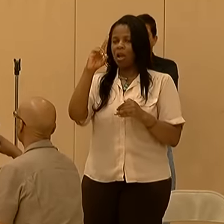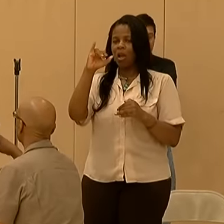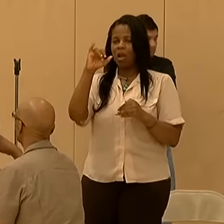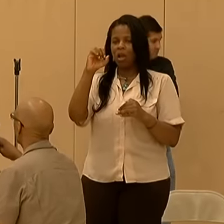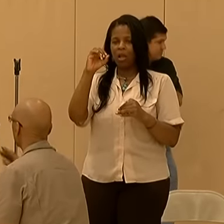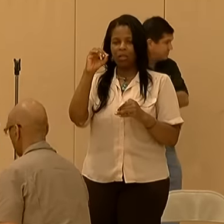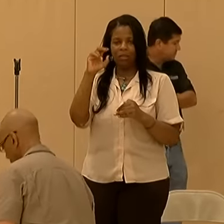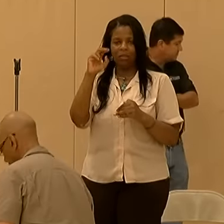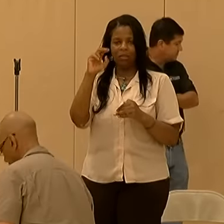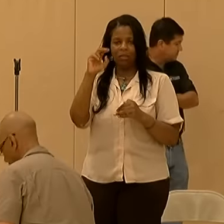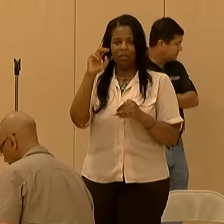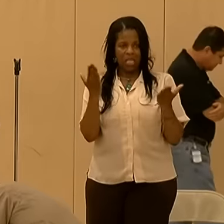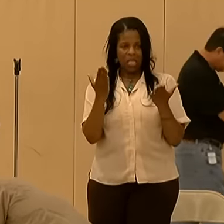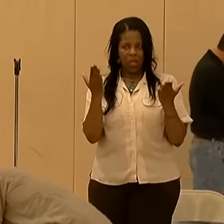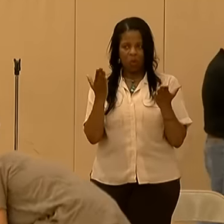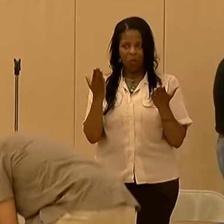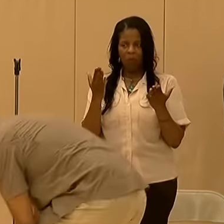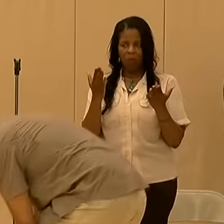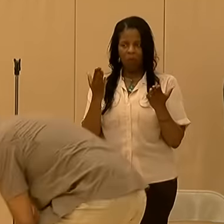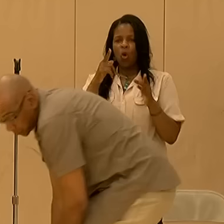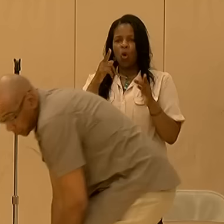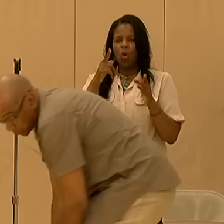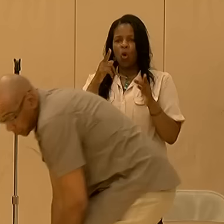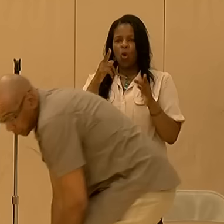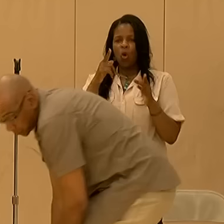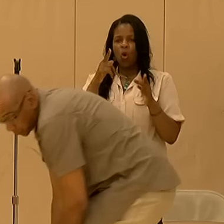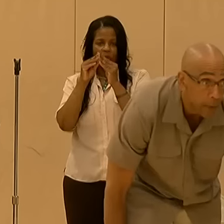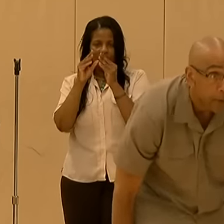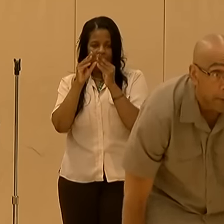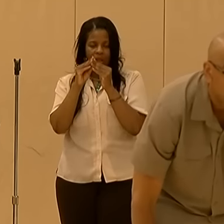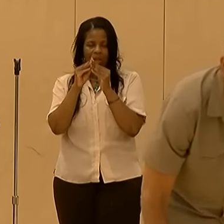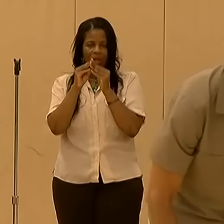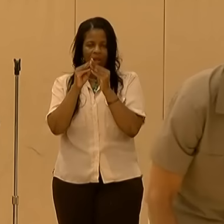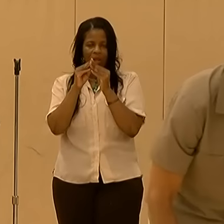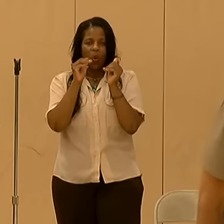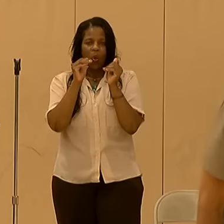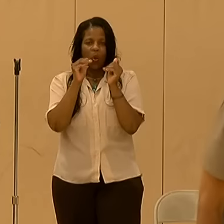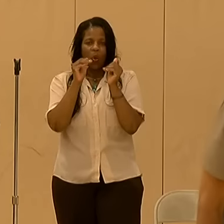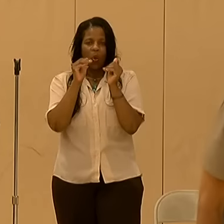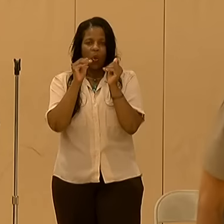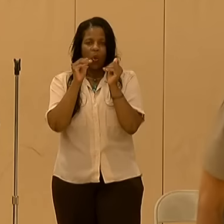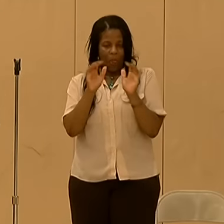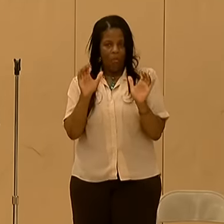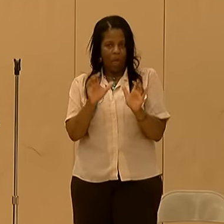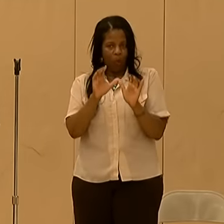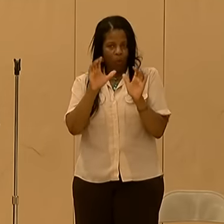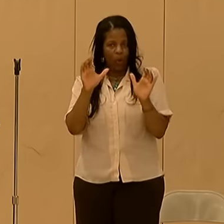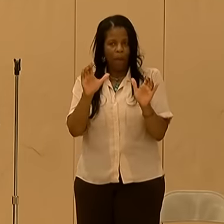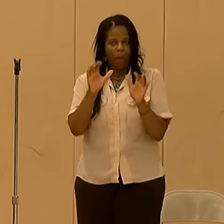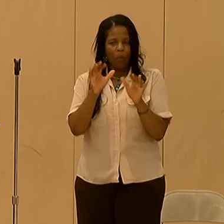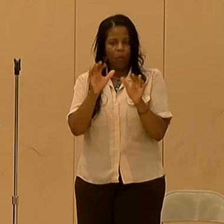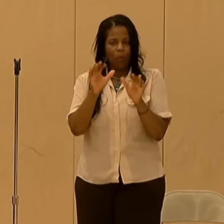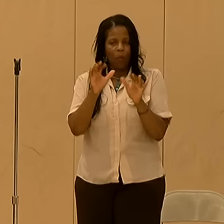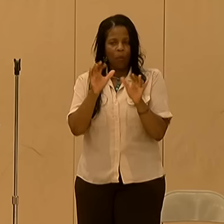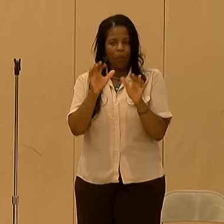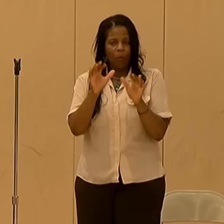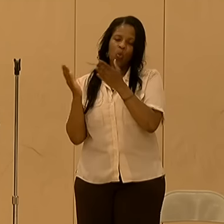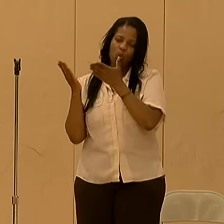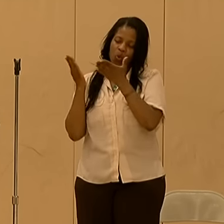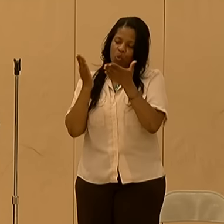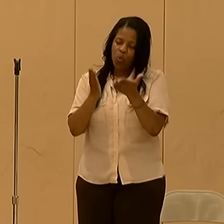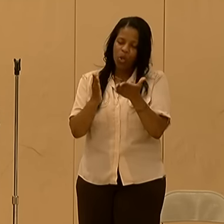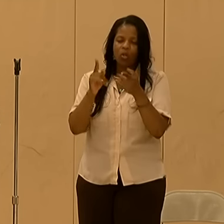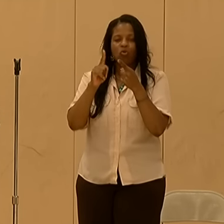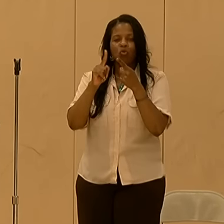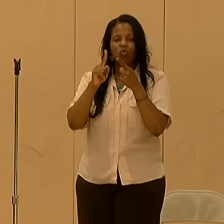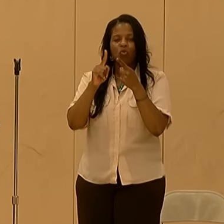at the command post, going to briefings and breakouts with operations because it's so important. We bring them into the fire risk management